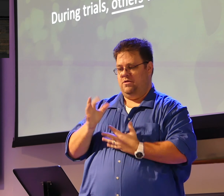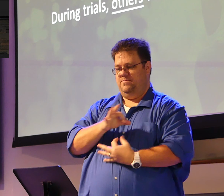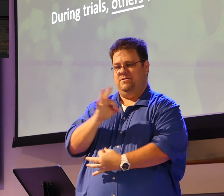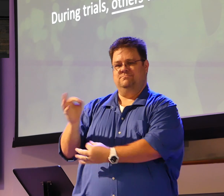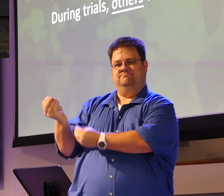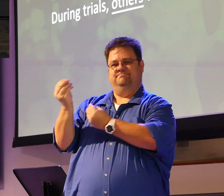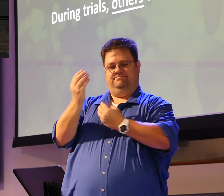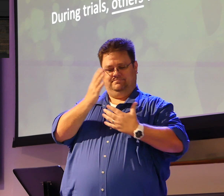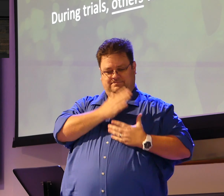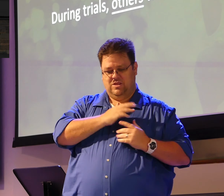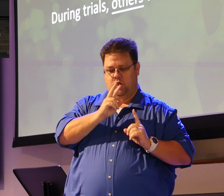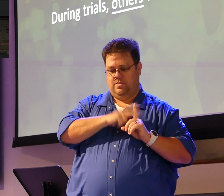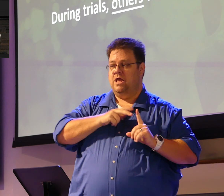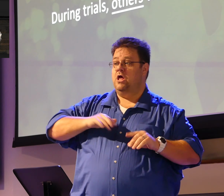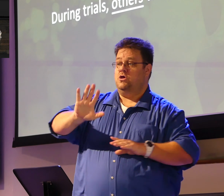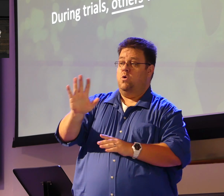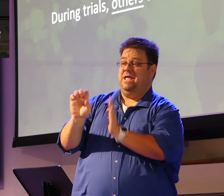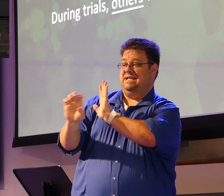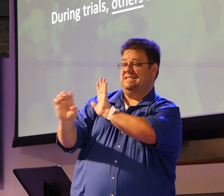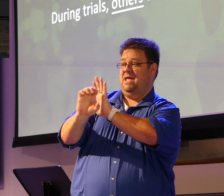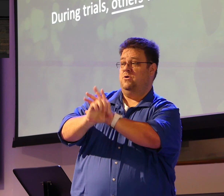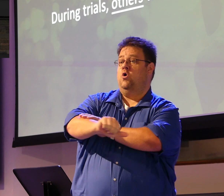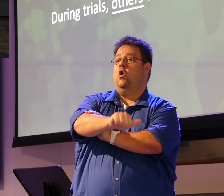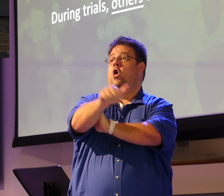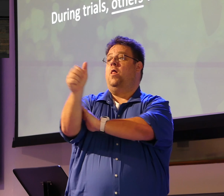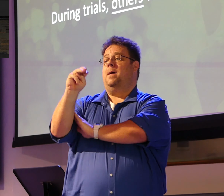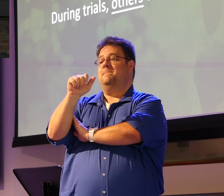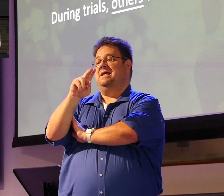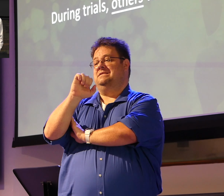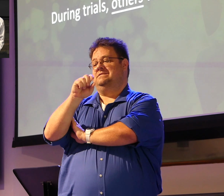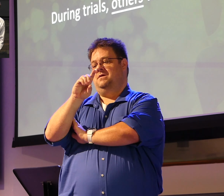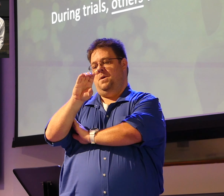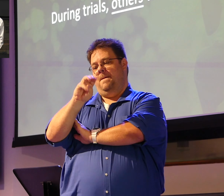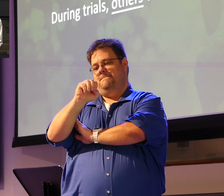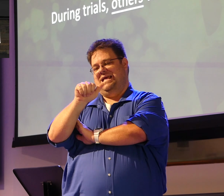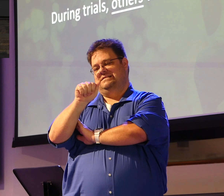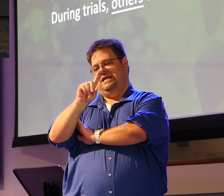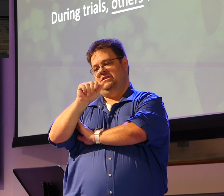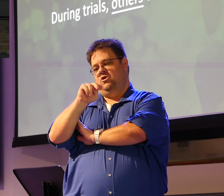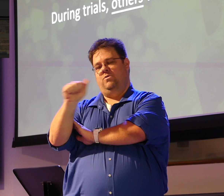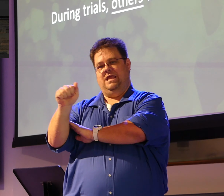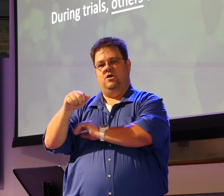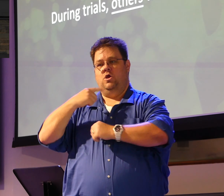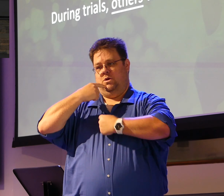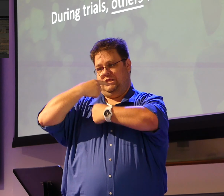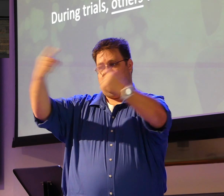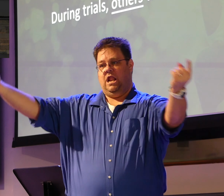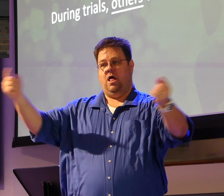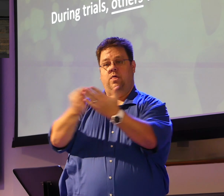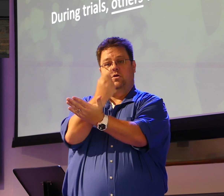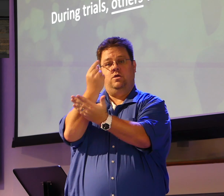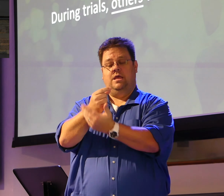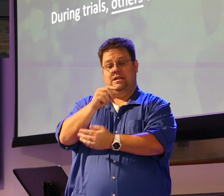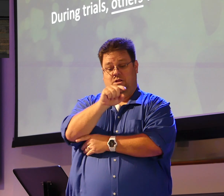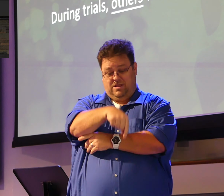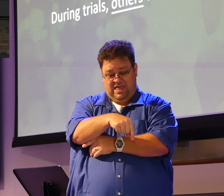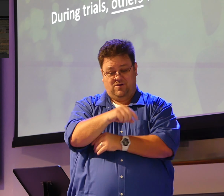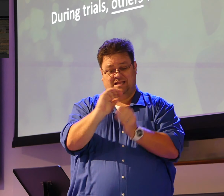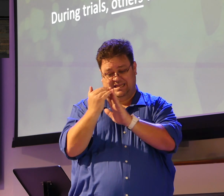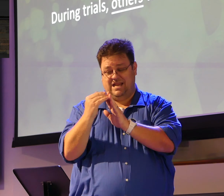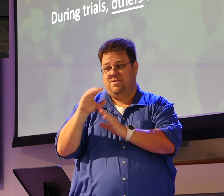of the holy ghost so that you are examples to all that believe in macedonia and achaia for from you sounded out the word of the lord